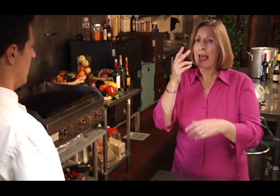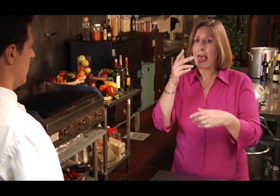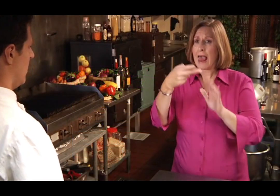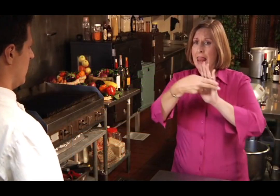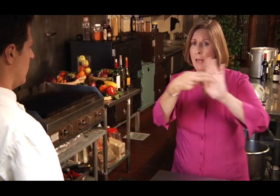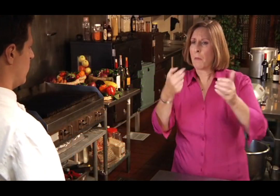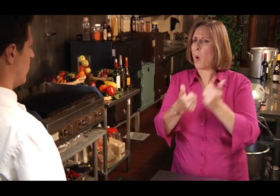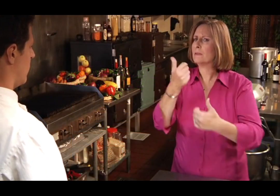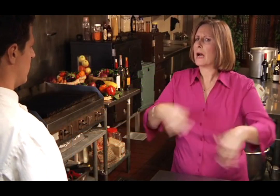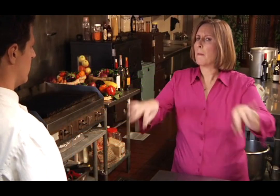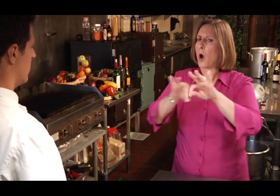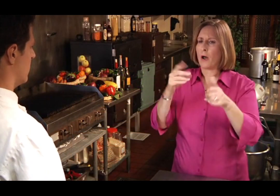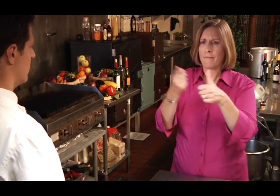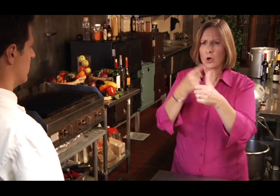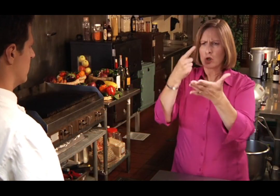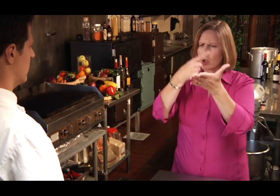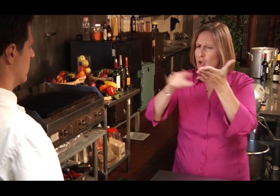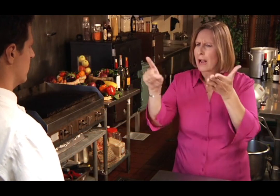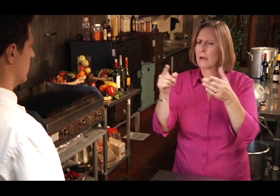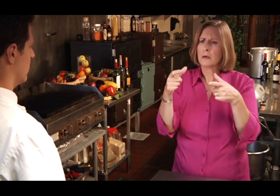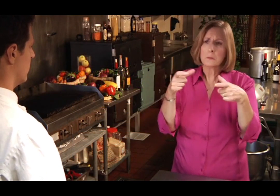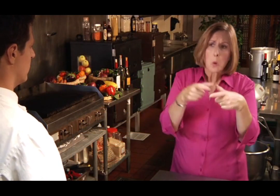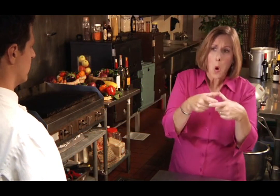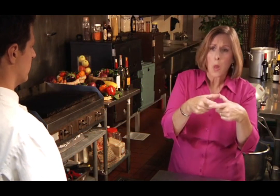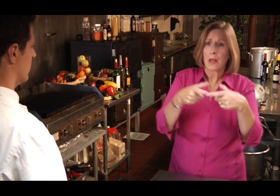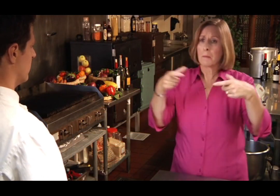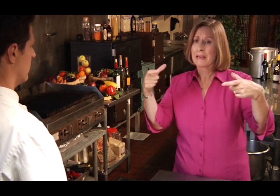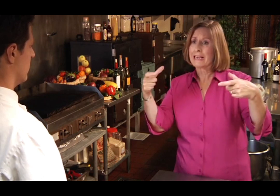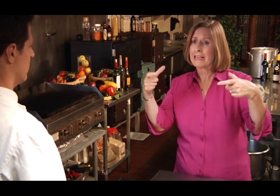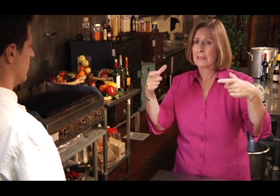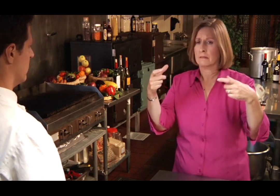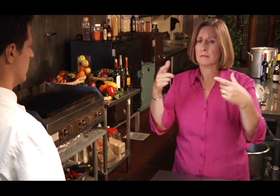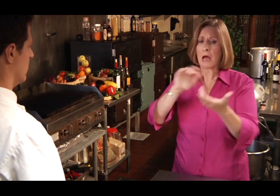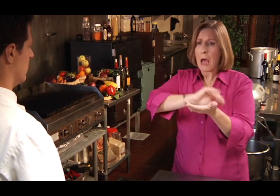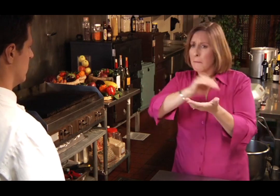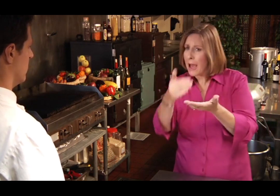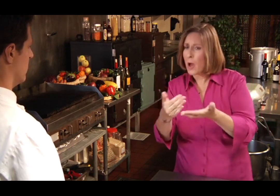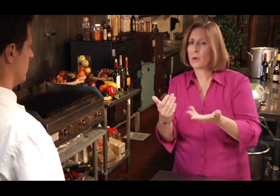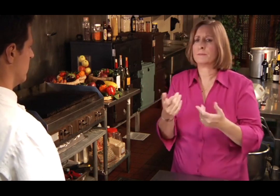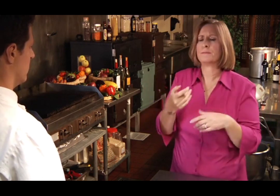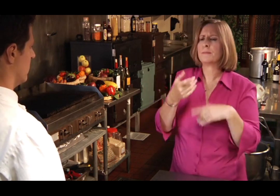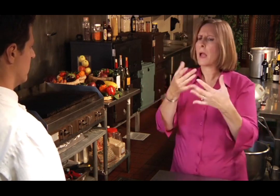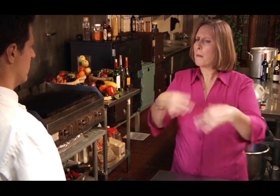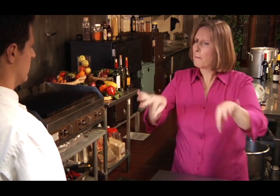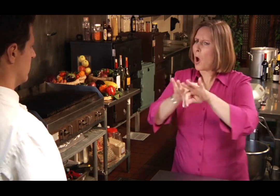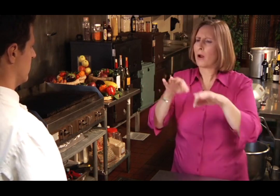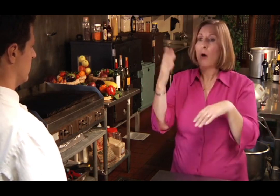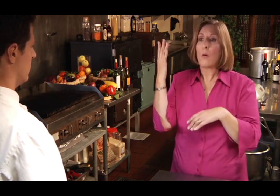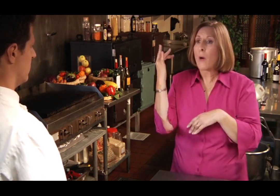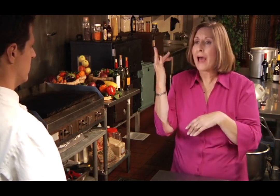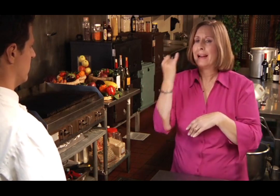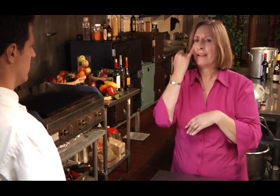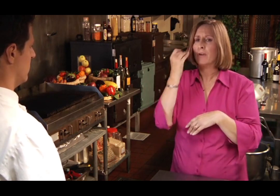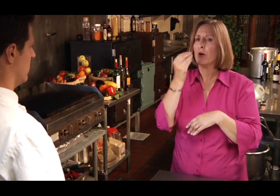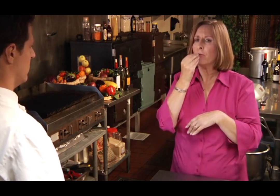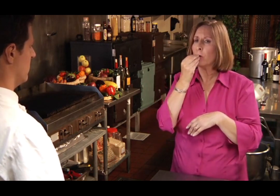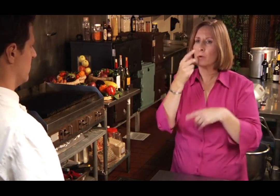The most important thing to check and the first thing you will see on the label is the serving size. It is important because if a product has